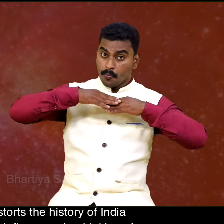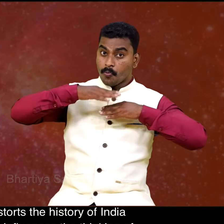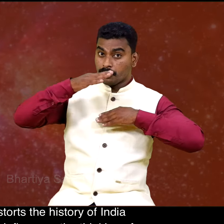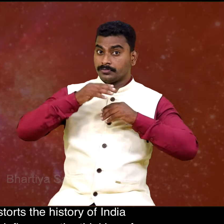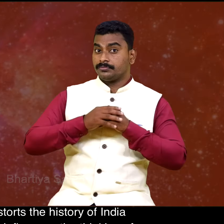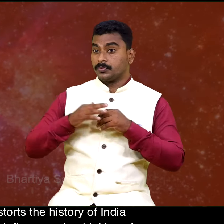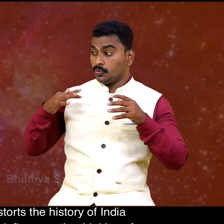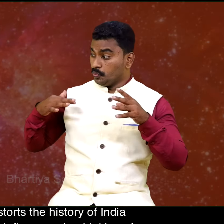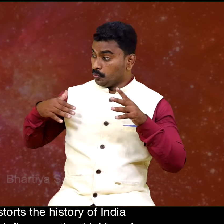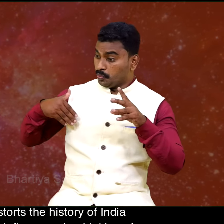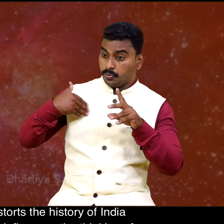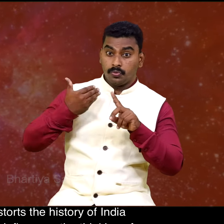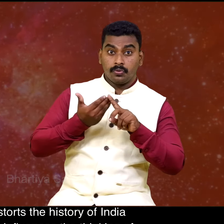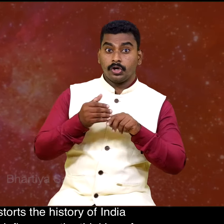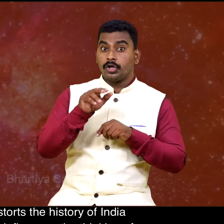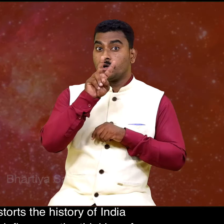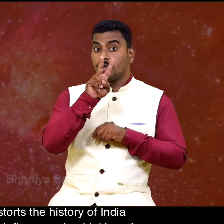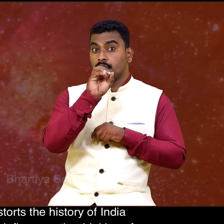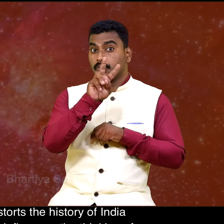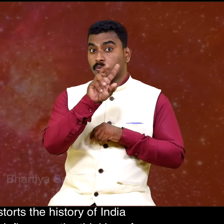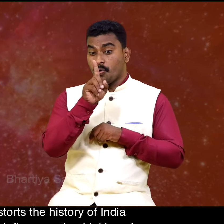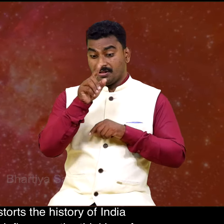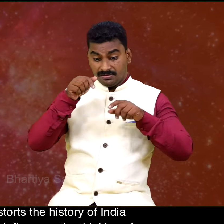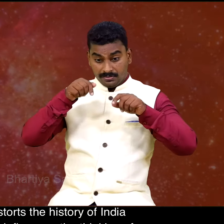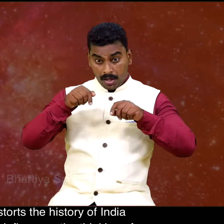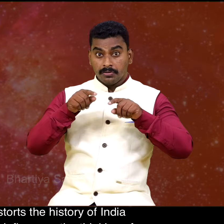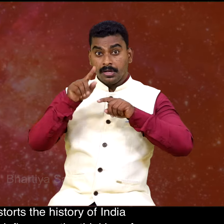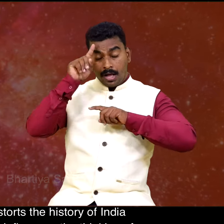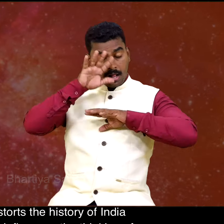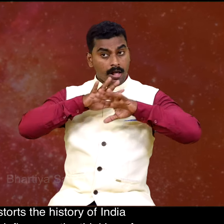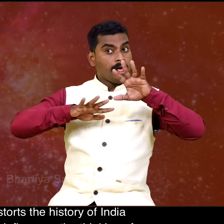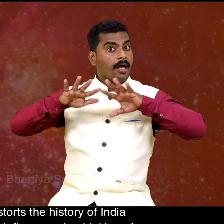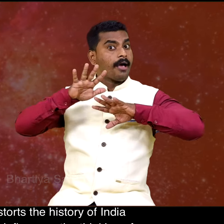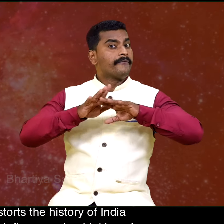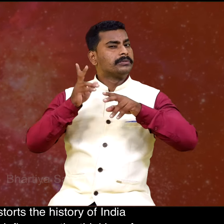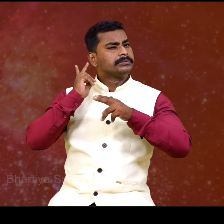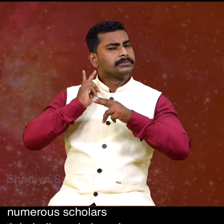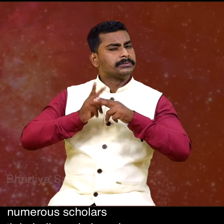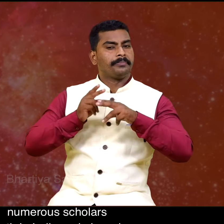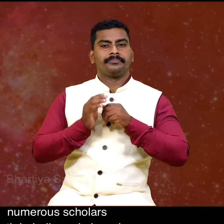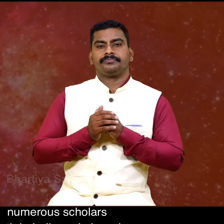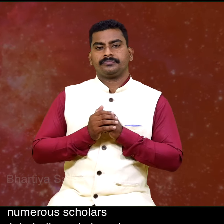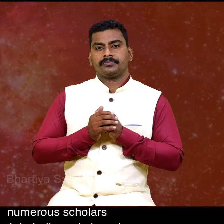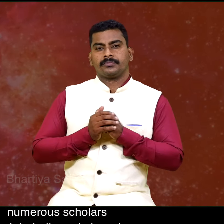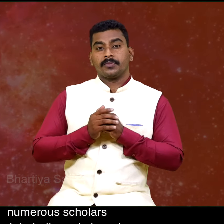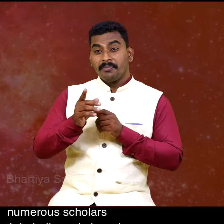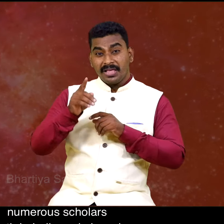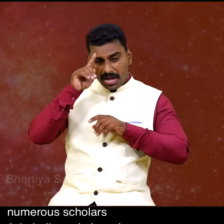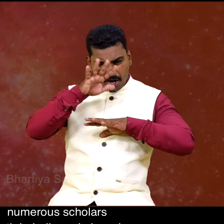of India and influences the thinking of numerous scholars,